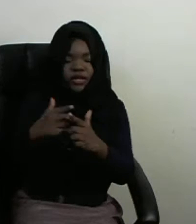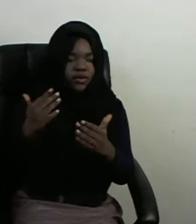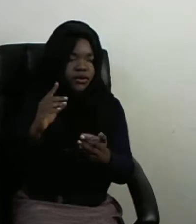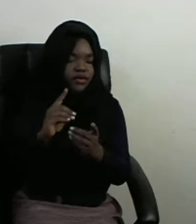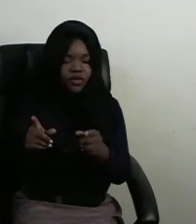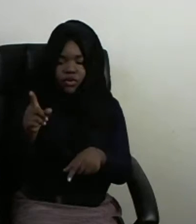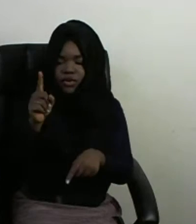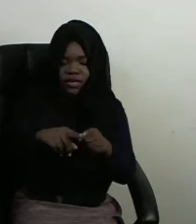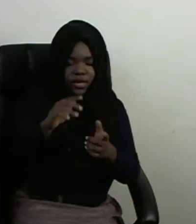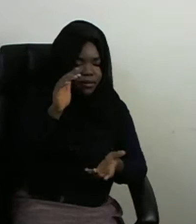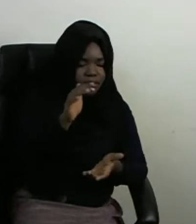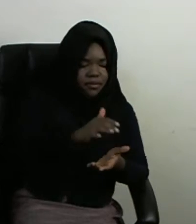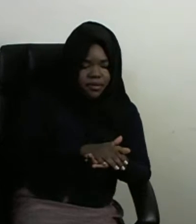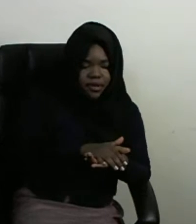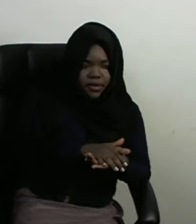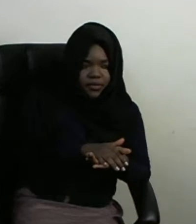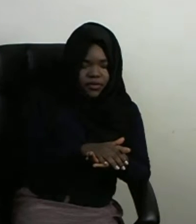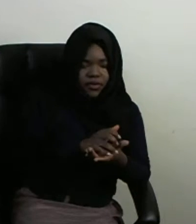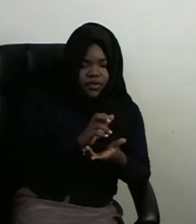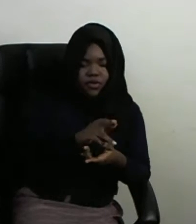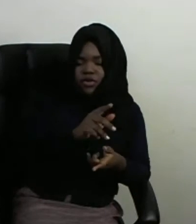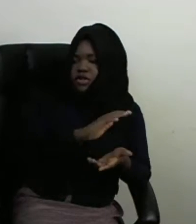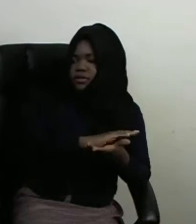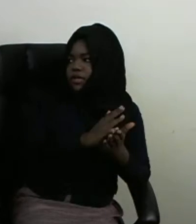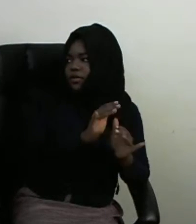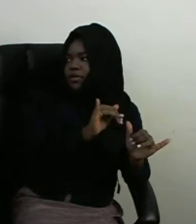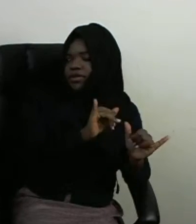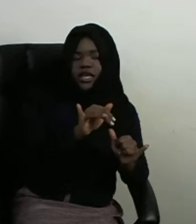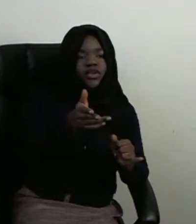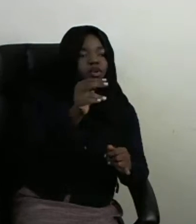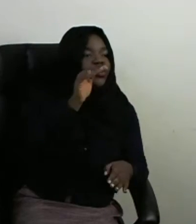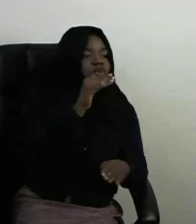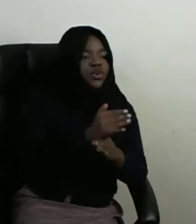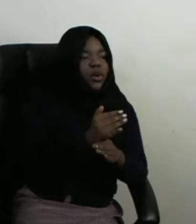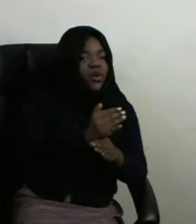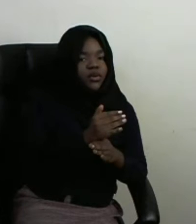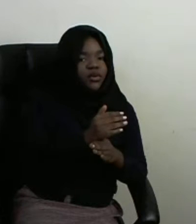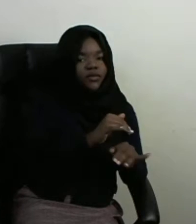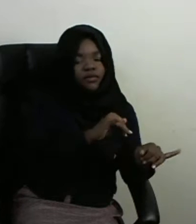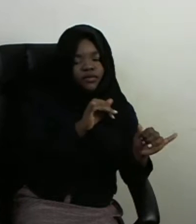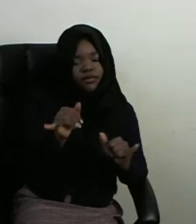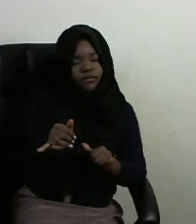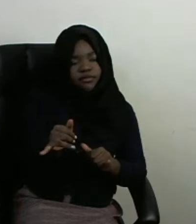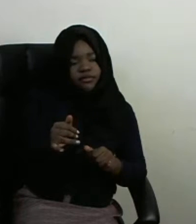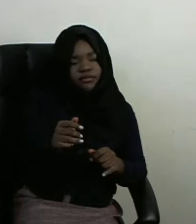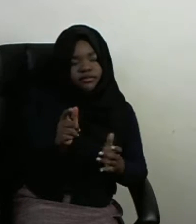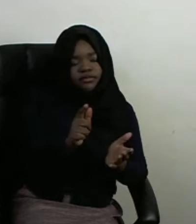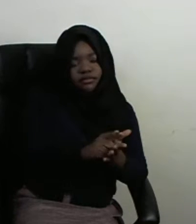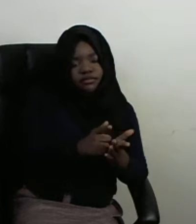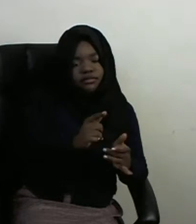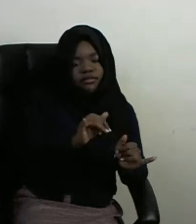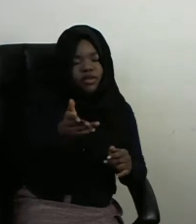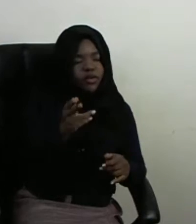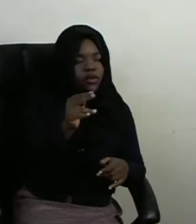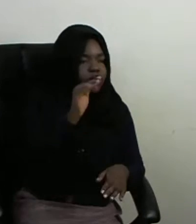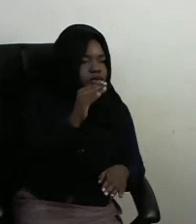you cannot marry her. She becomes like your own daughter. as far as prohibition is